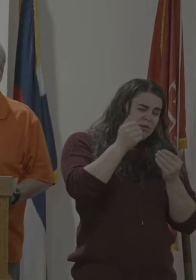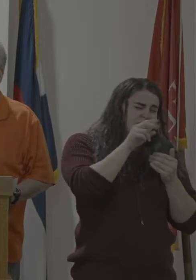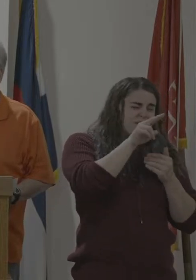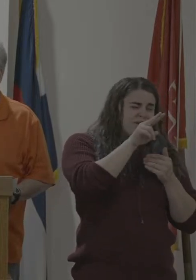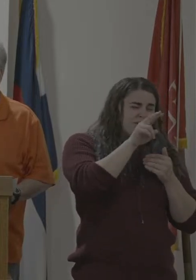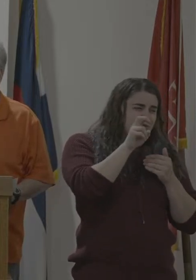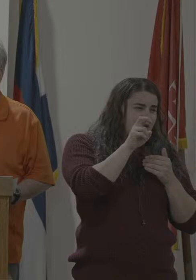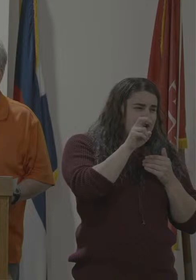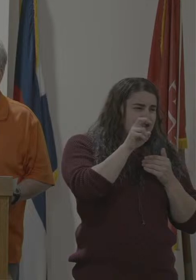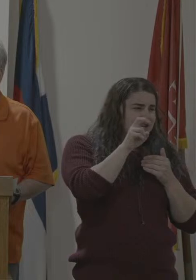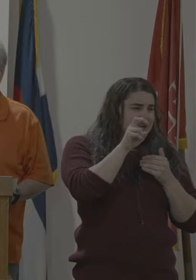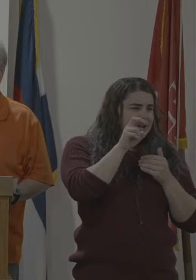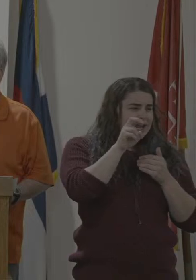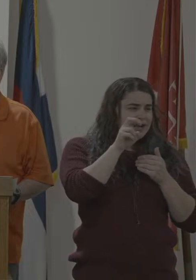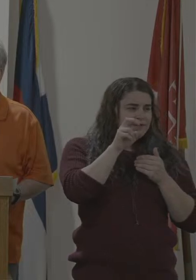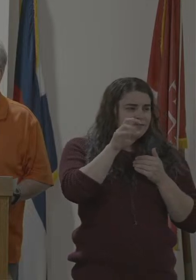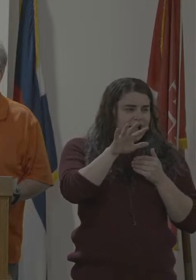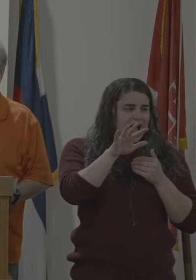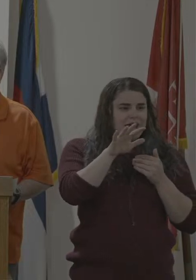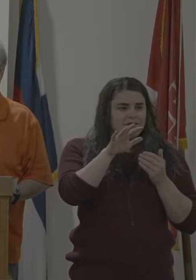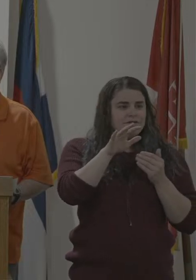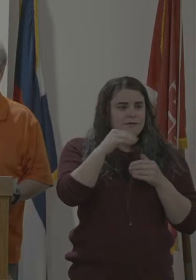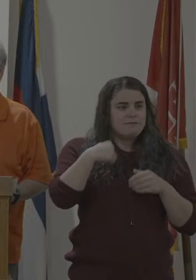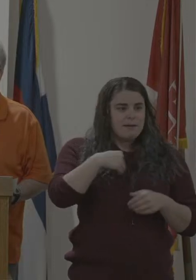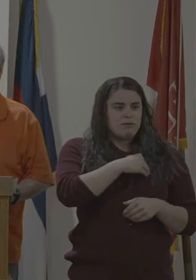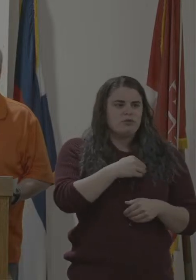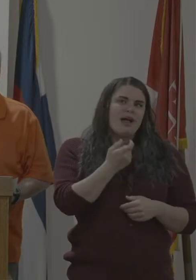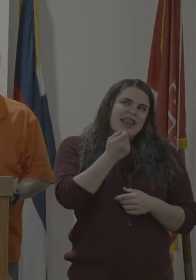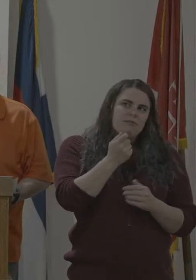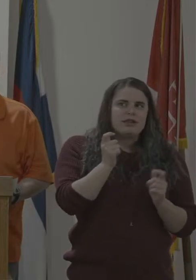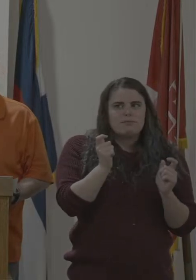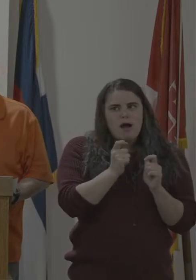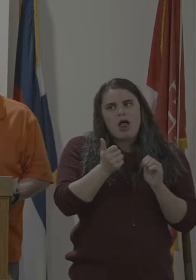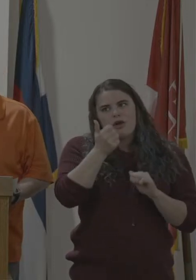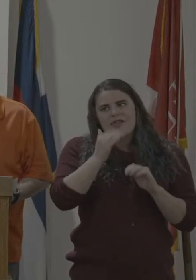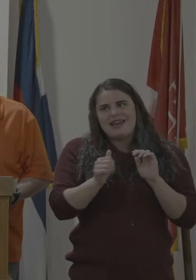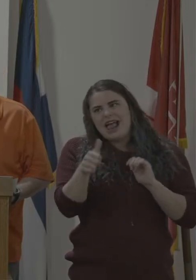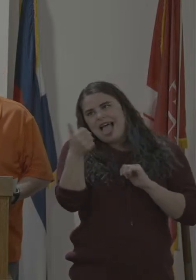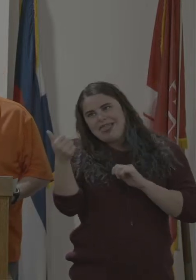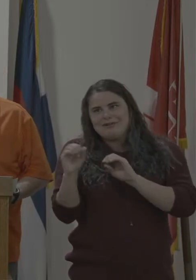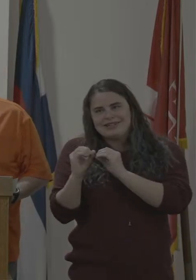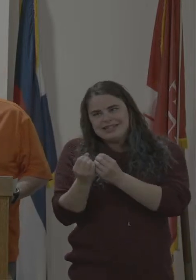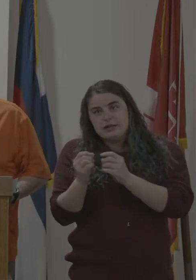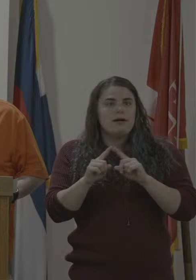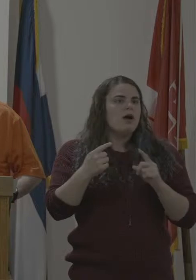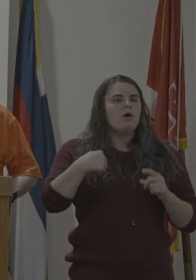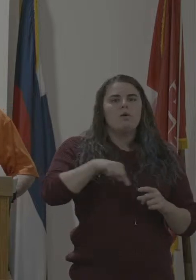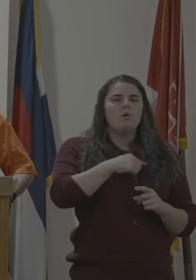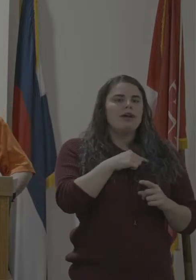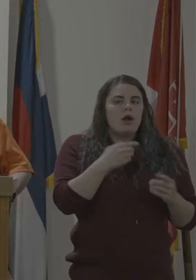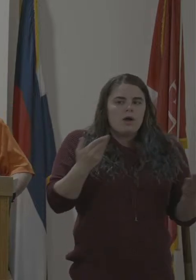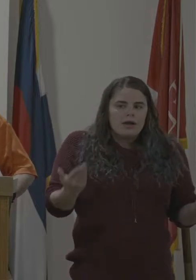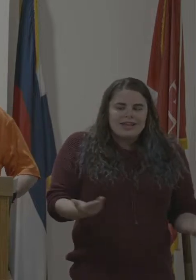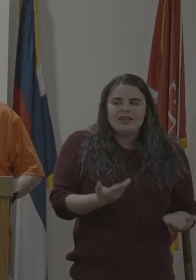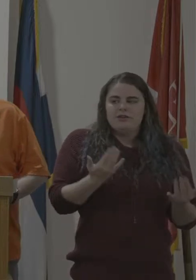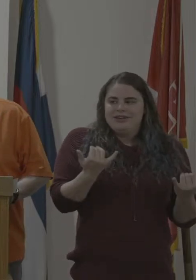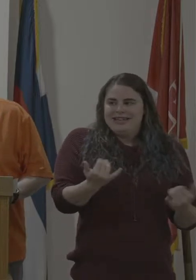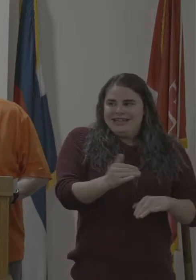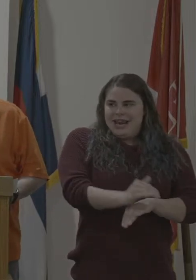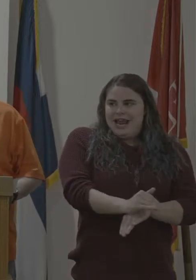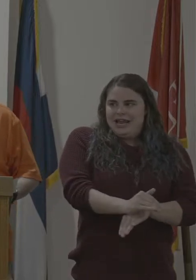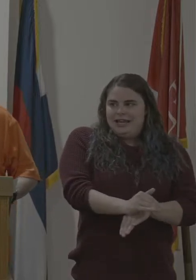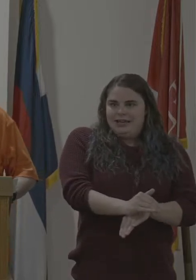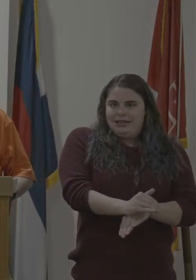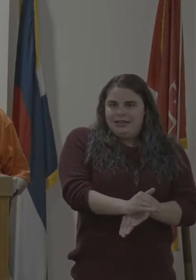bit smaller than New York City, Chicago, and Los Angeles. We are inaugurating here tonight a